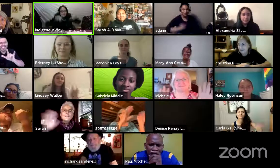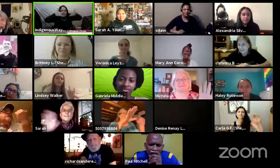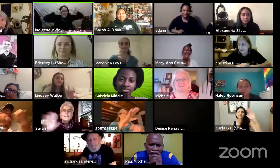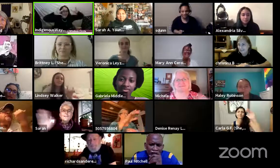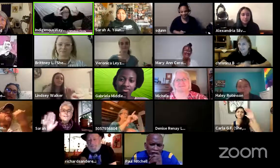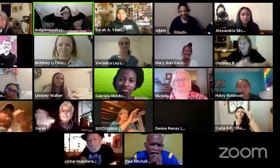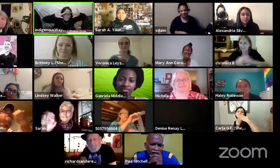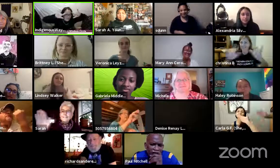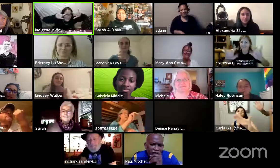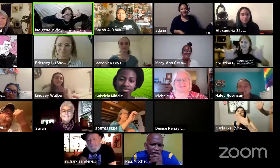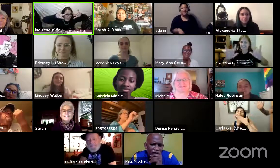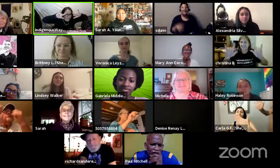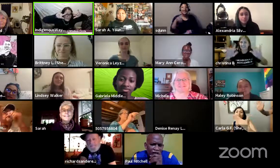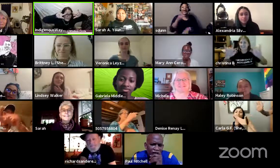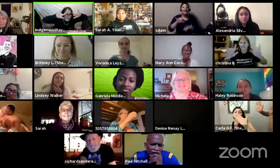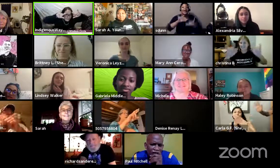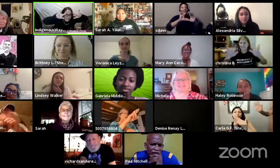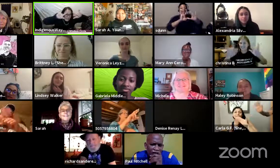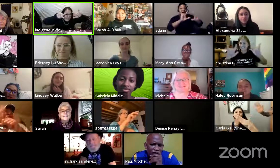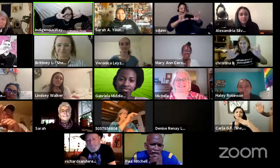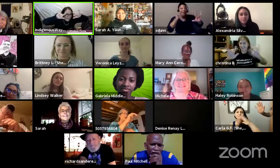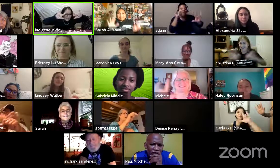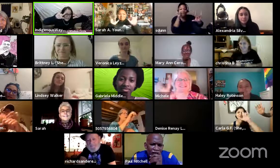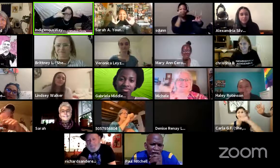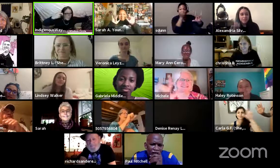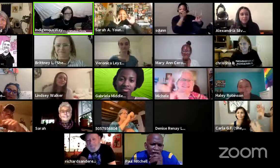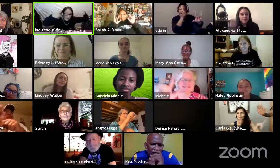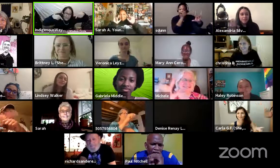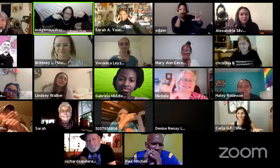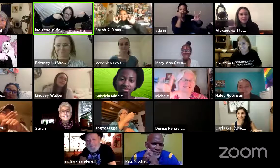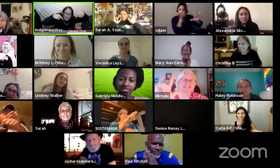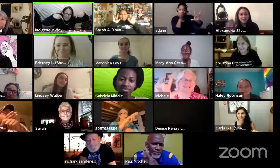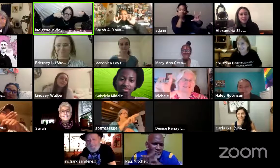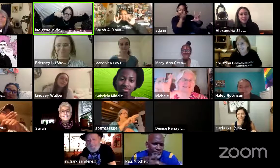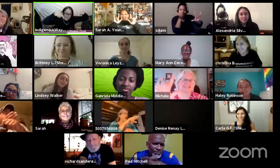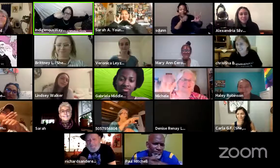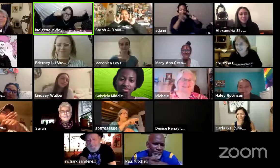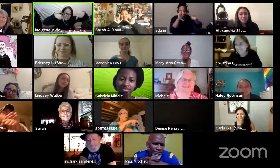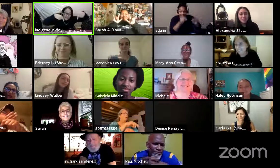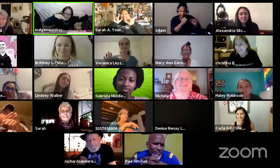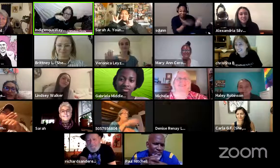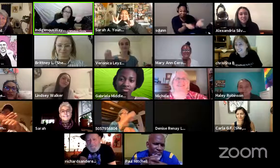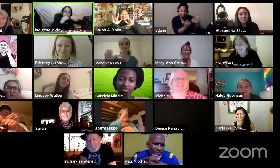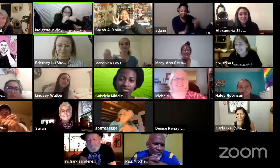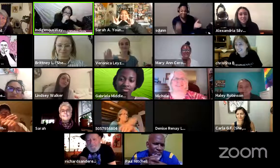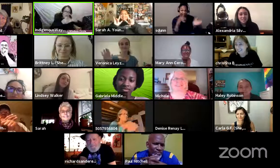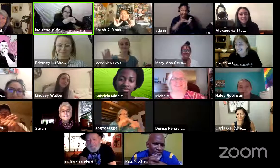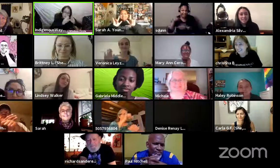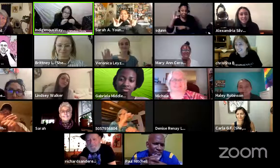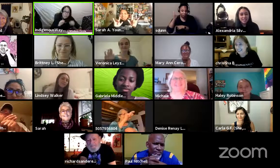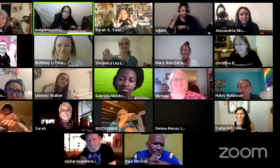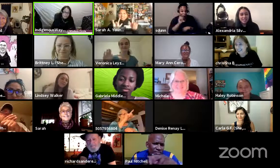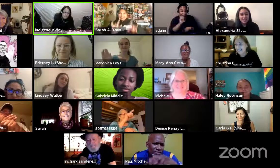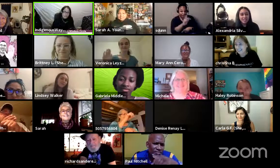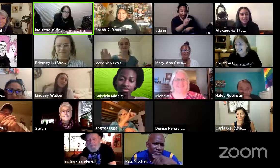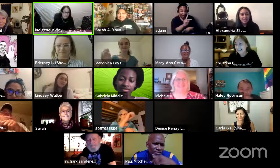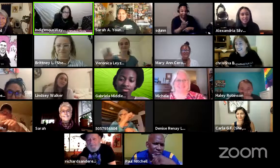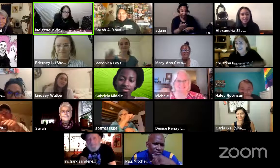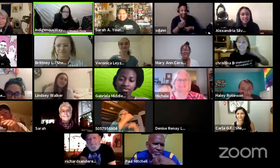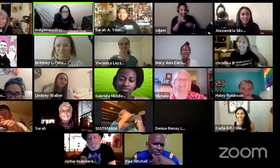And we love Arletta. Love Arletta. Arletta, you're welcome to come back, okay? We want you back to tell more of your story, okay?